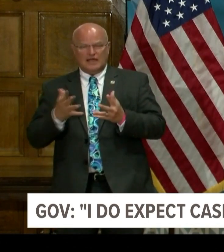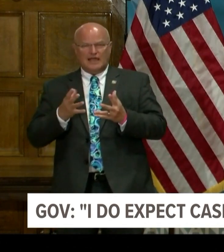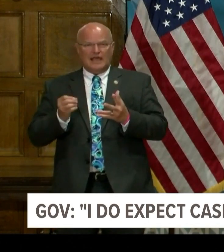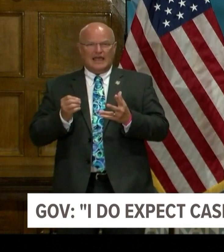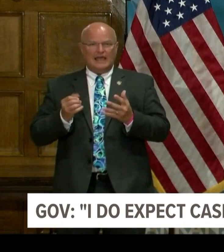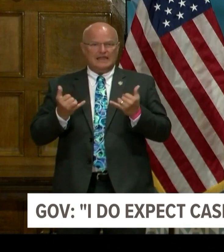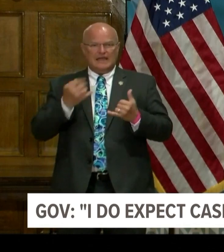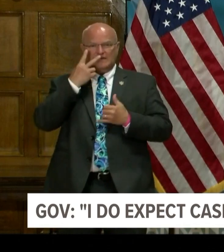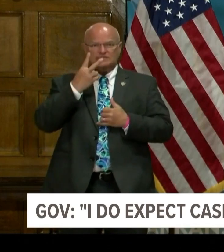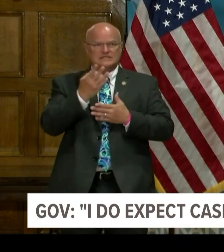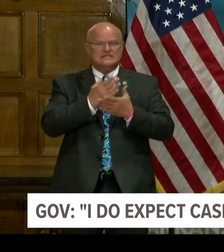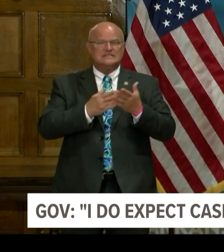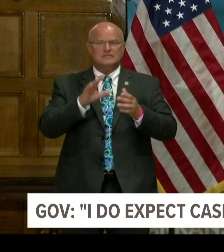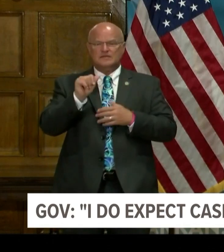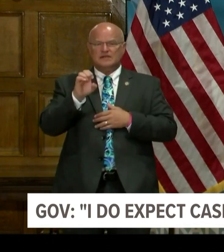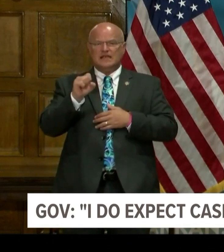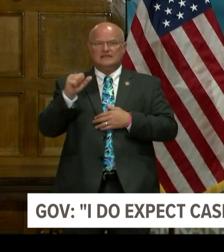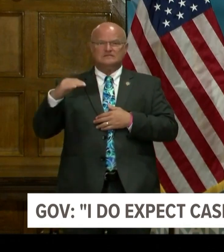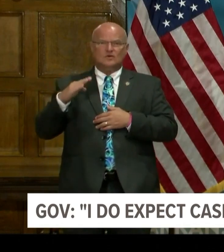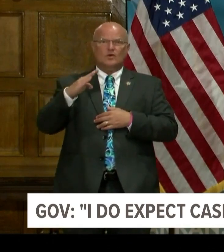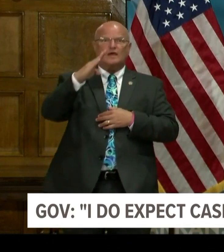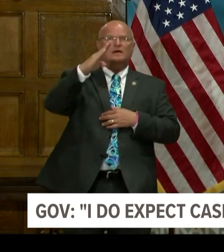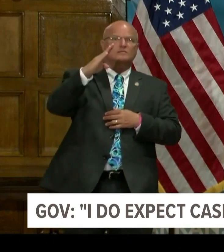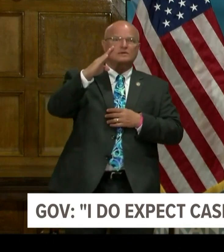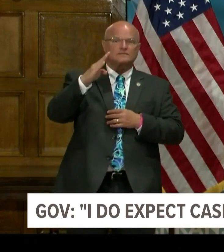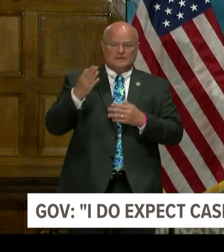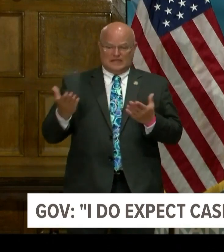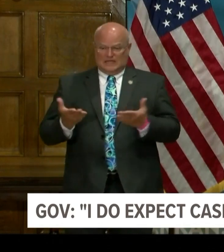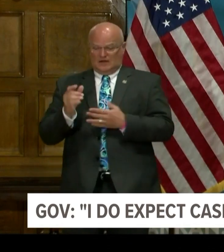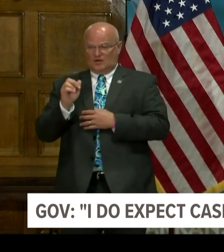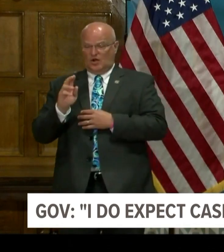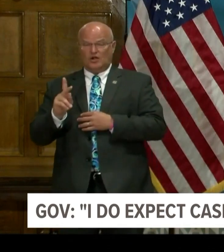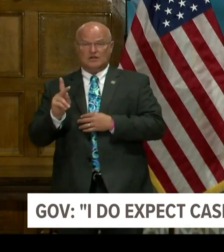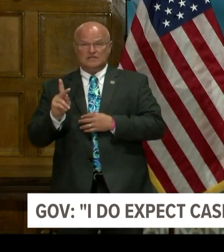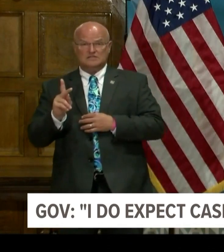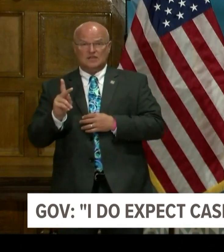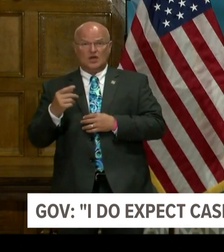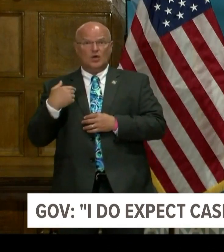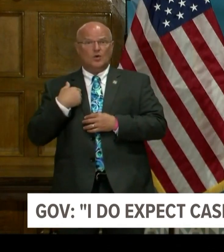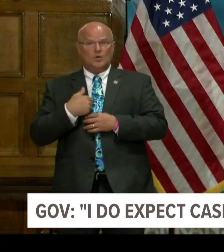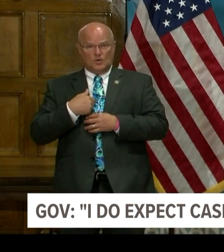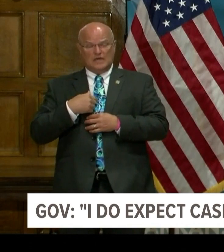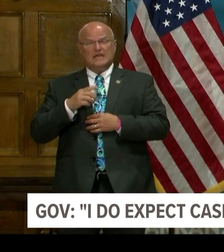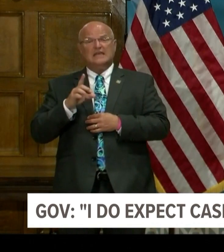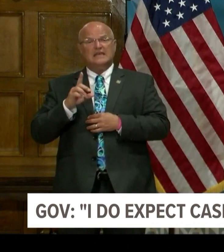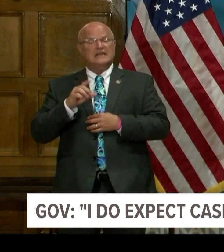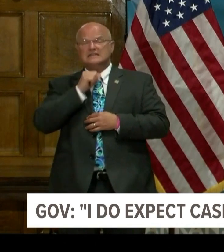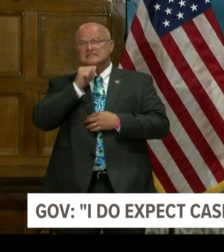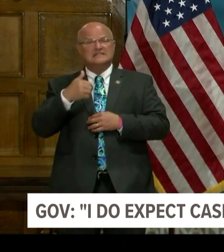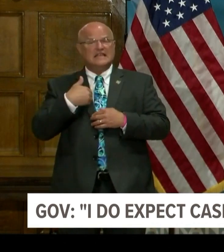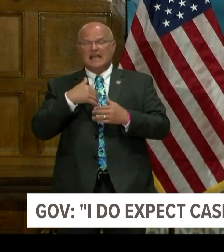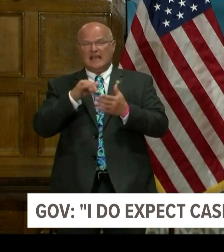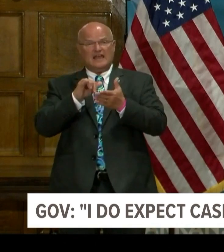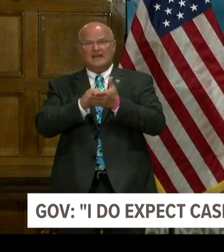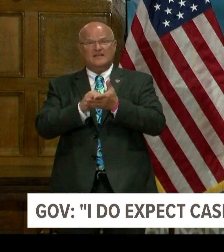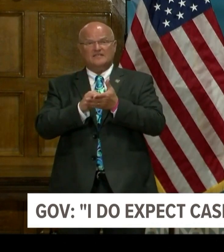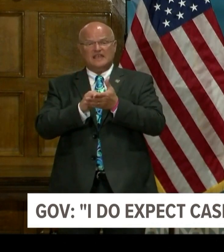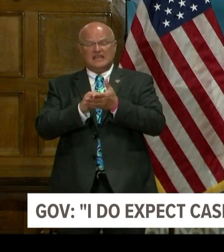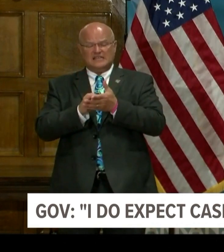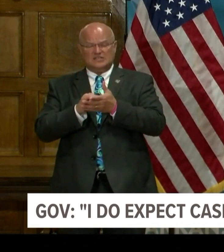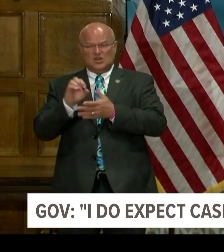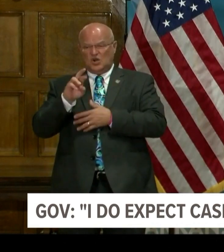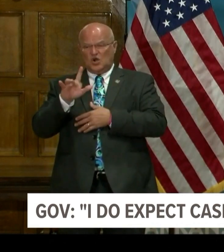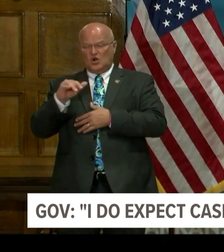and now you see some of their cases going up. Here in Arkansas, we didn't have that